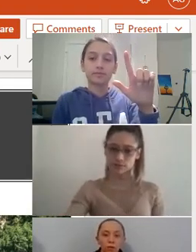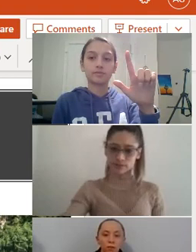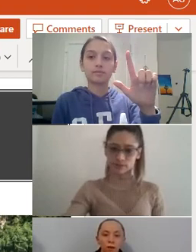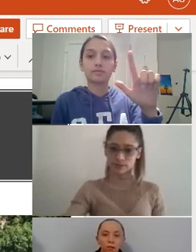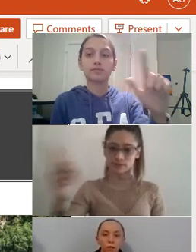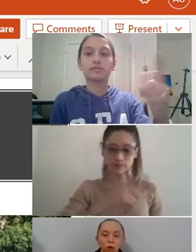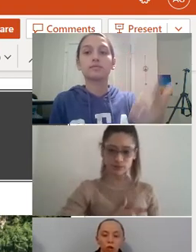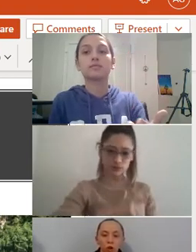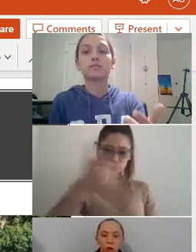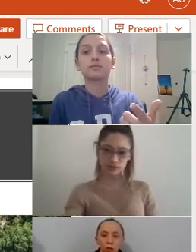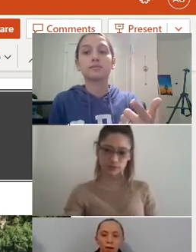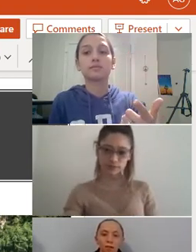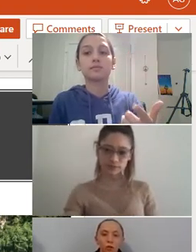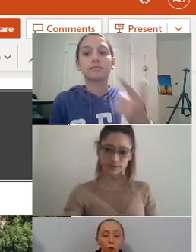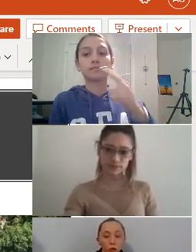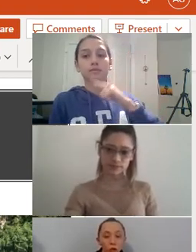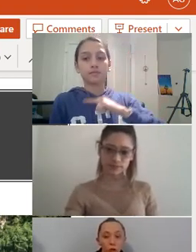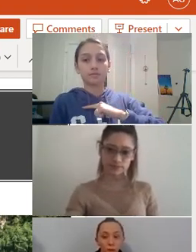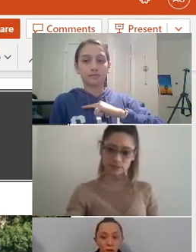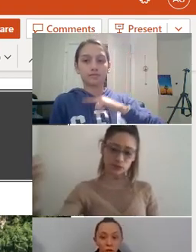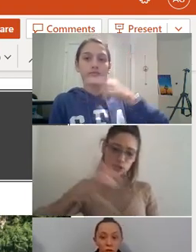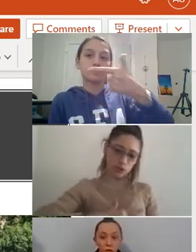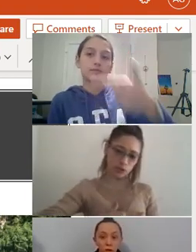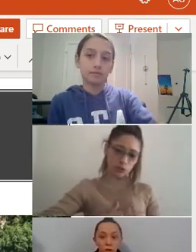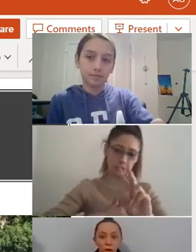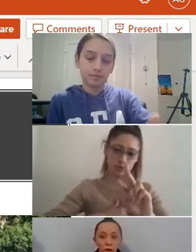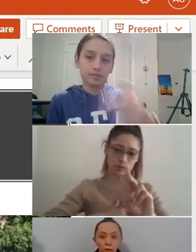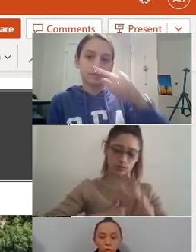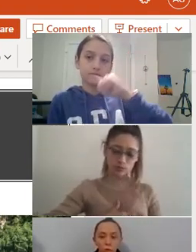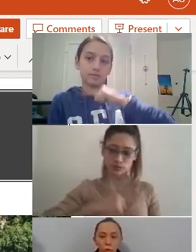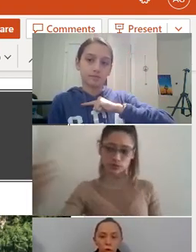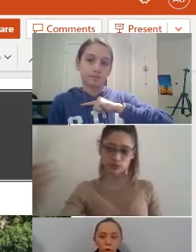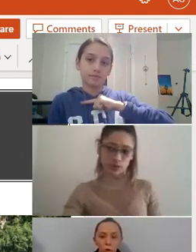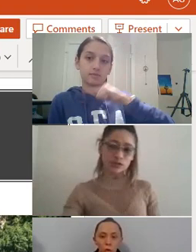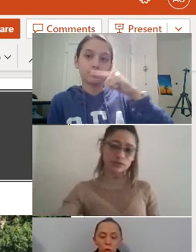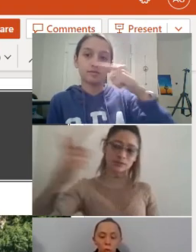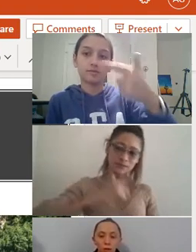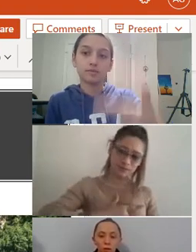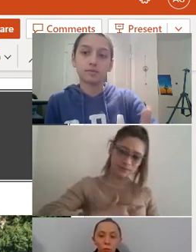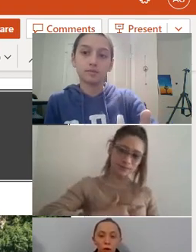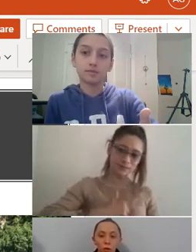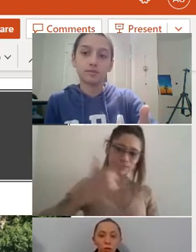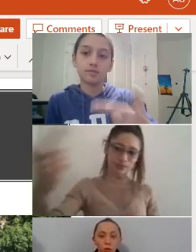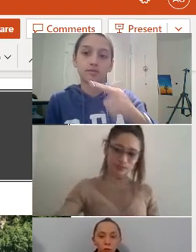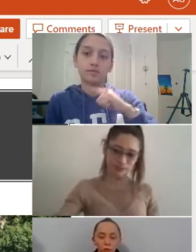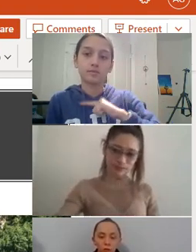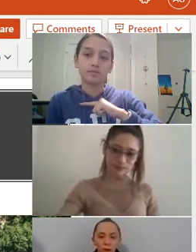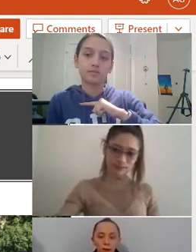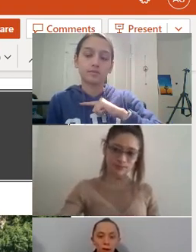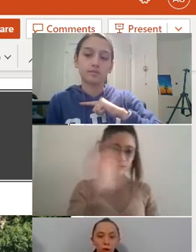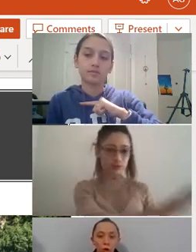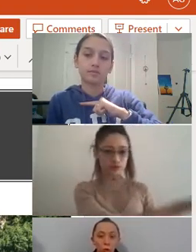So this is a sign for turn, as in your turn, my turn. And so when it's someone else's